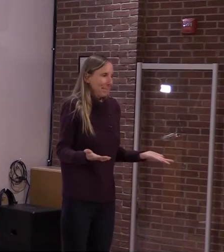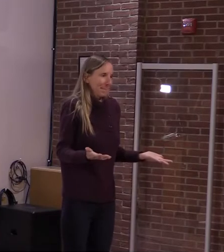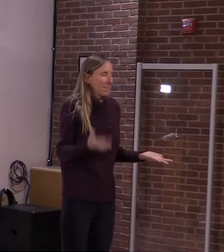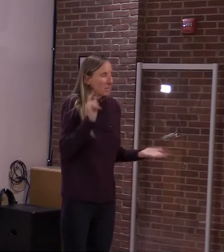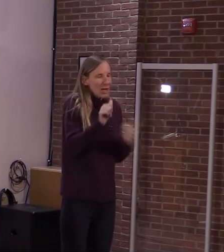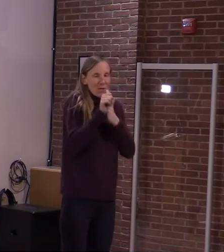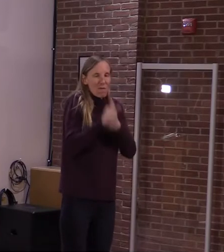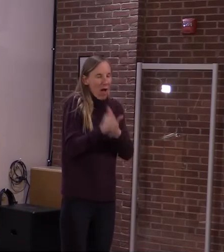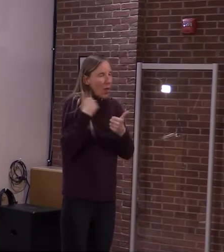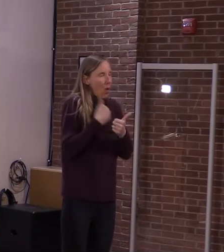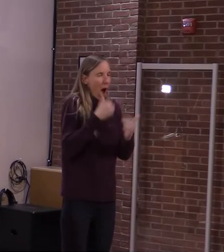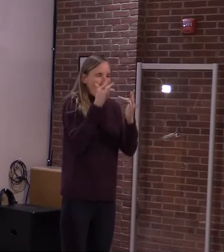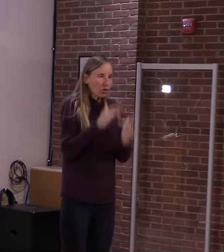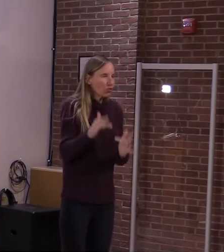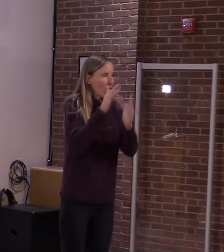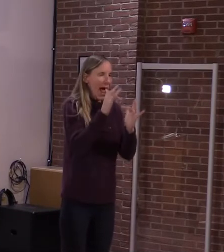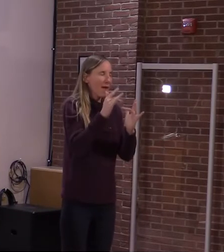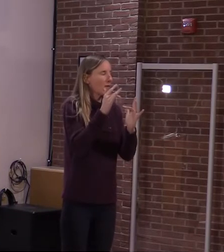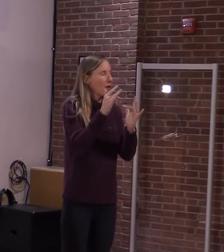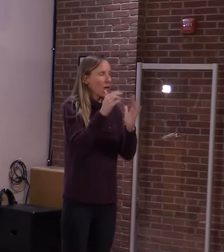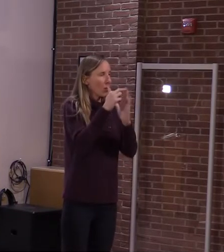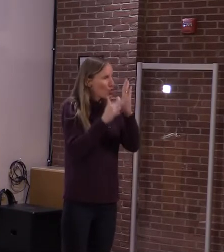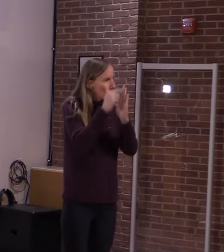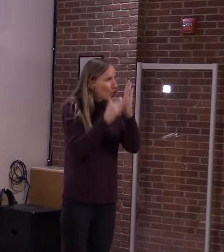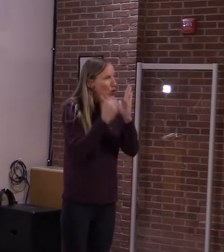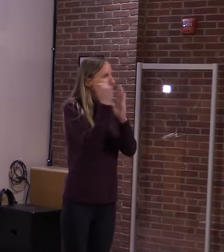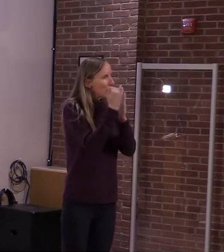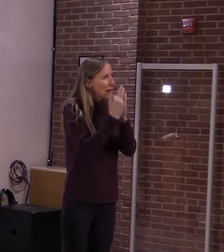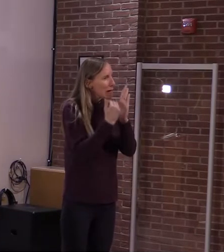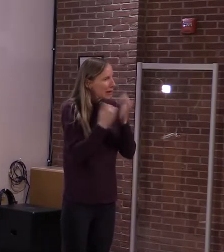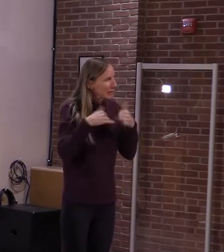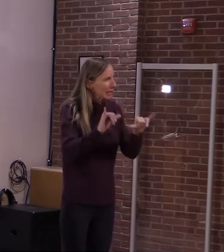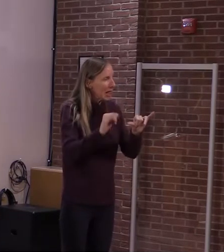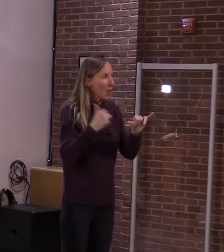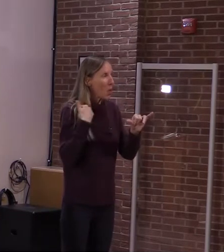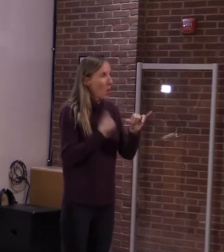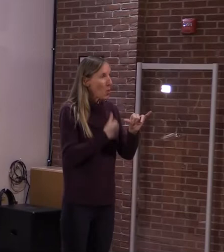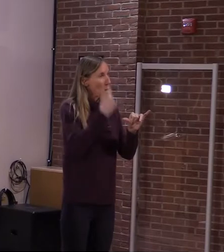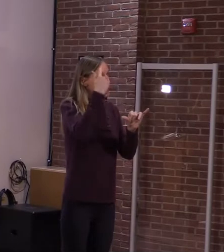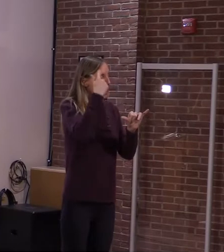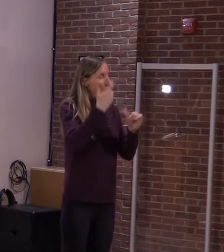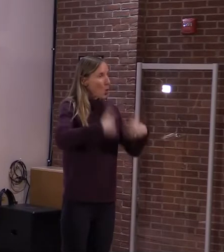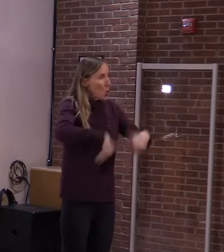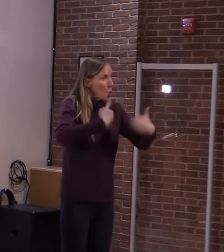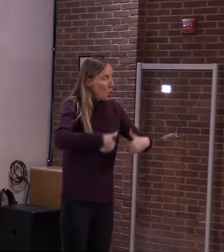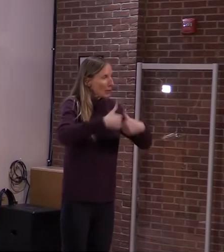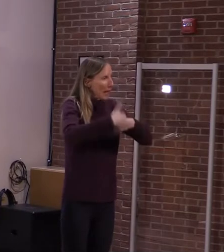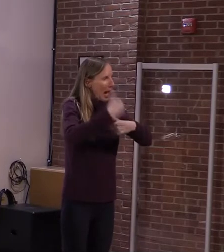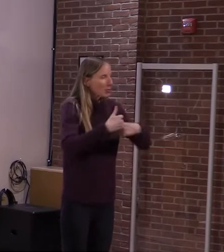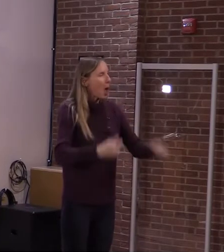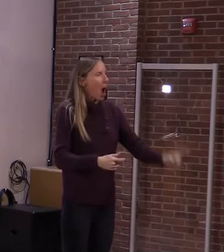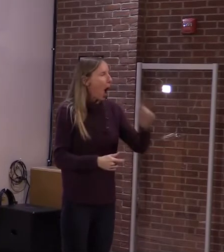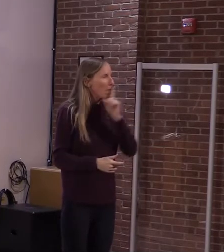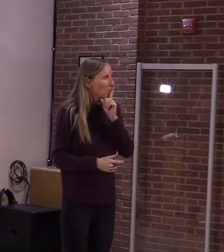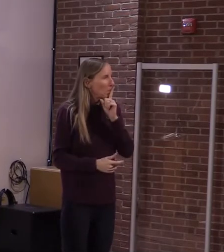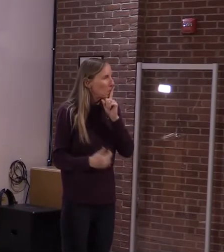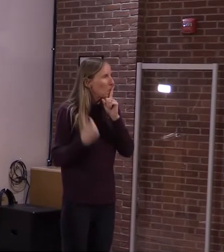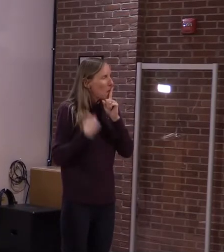travel requirements. So we felt that this was not a high-risk proposition and would benefit the universities and